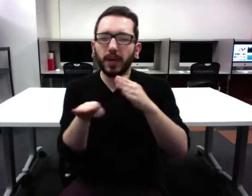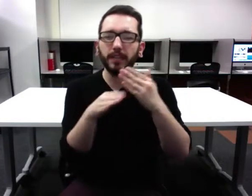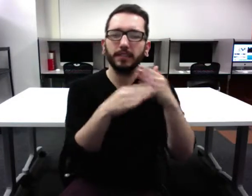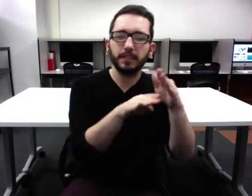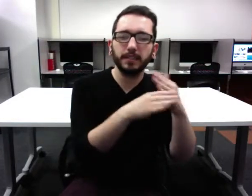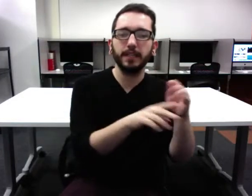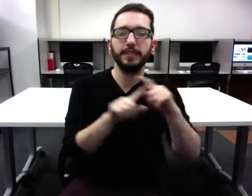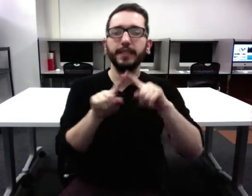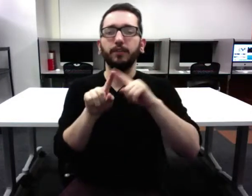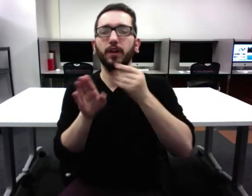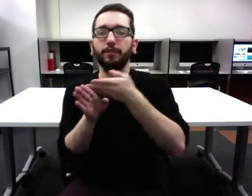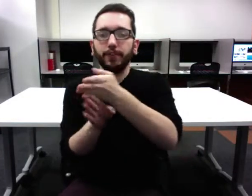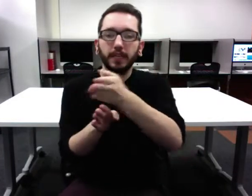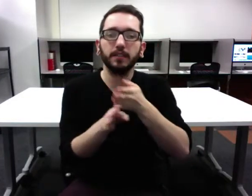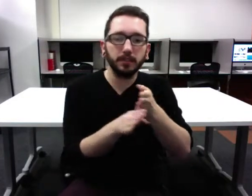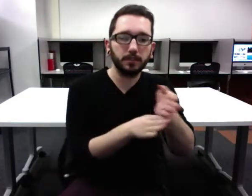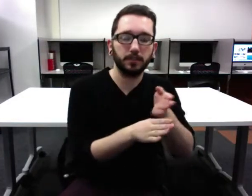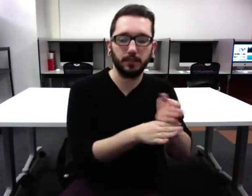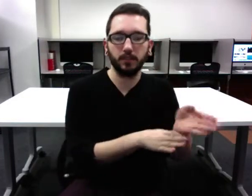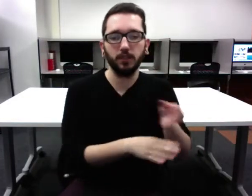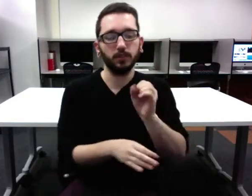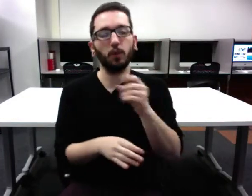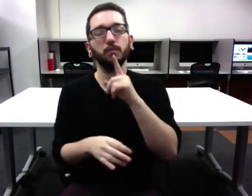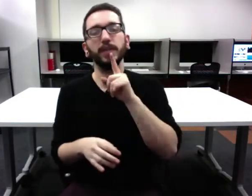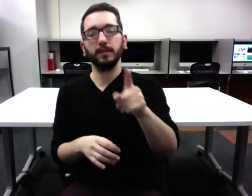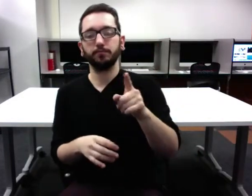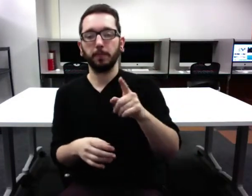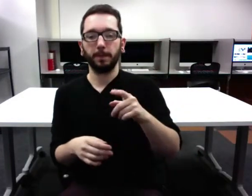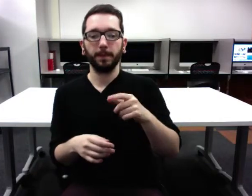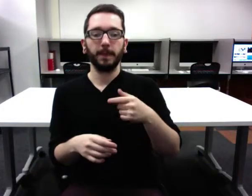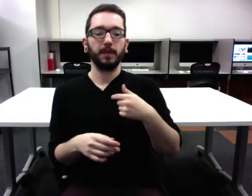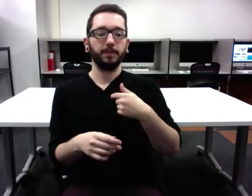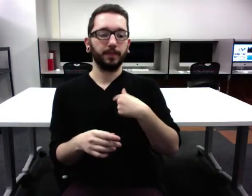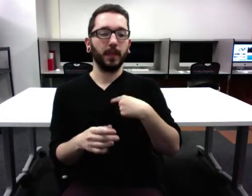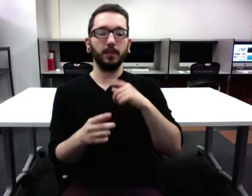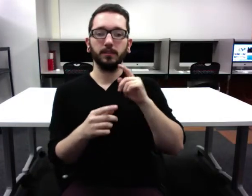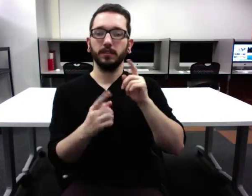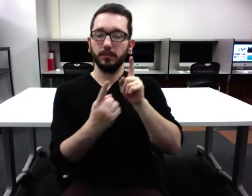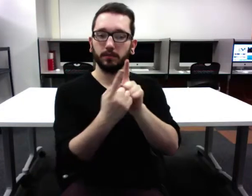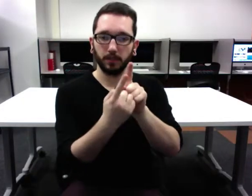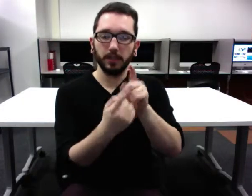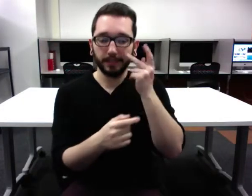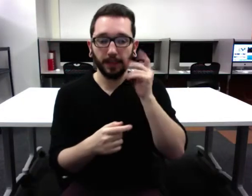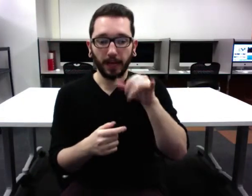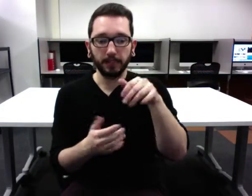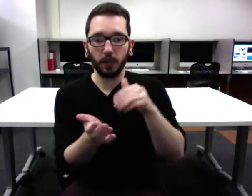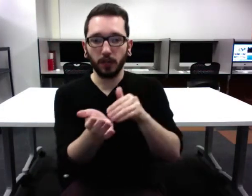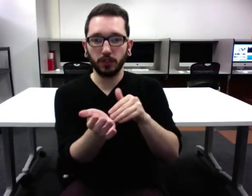And so we're the only people that are trying to keep all of this straight as we get prescribed more and more things